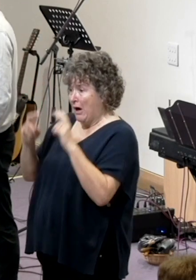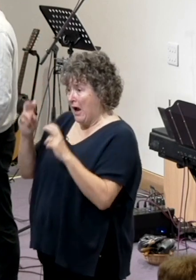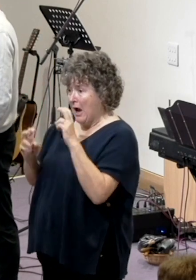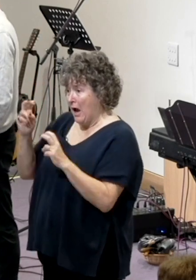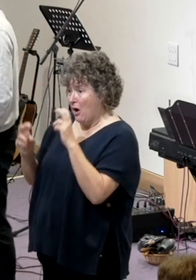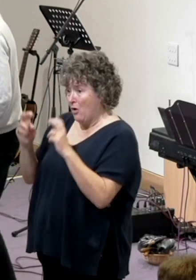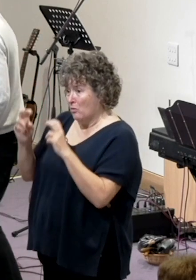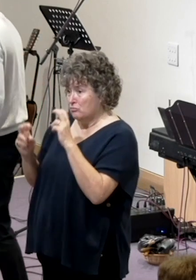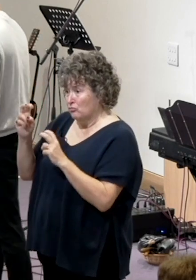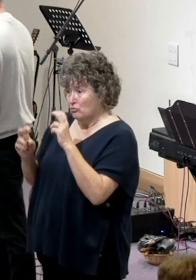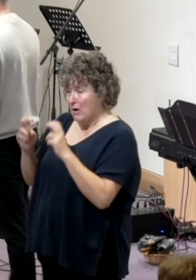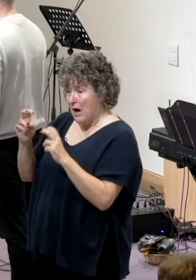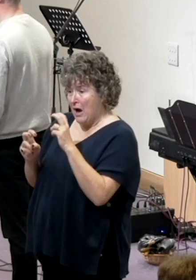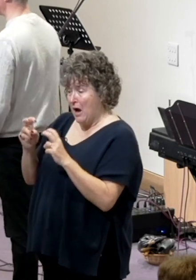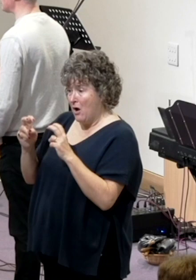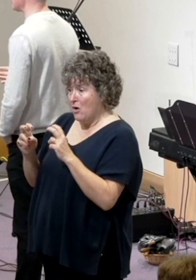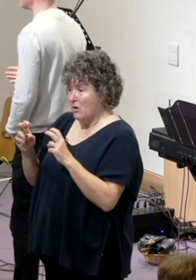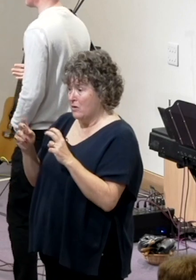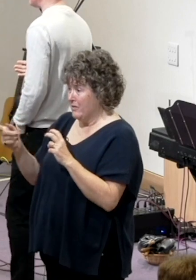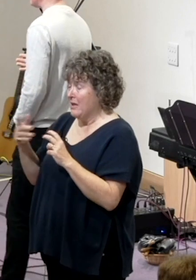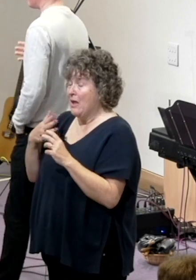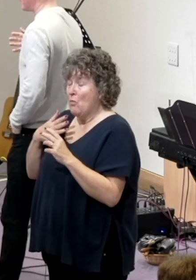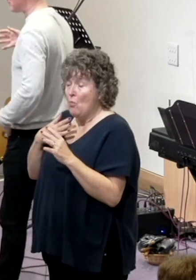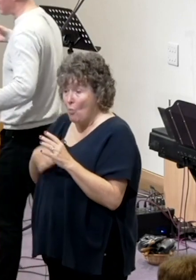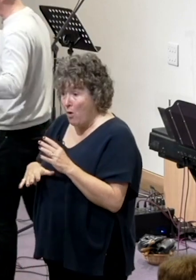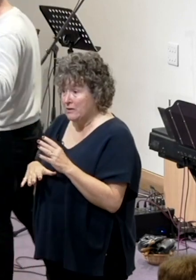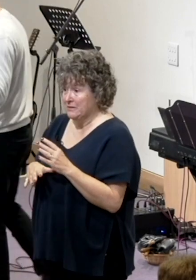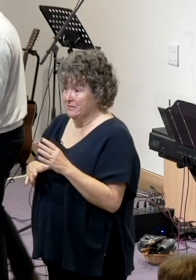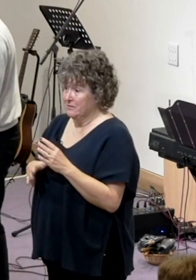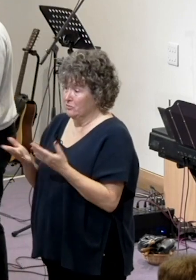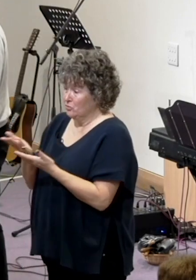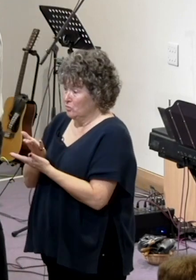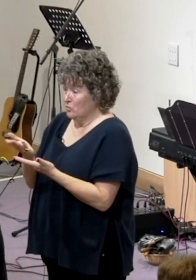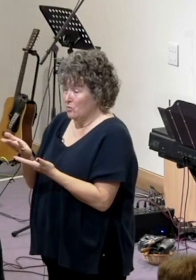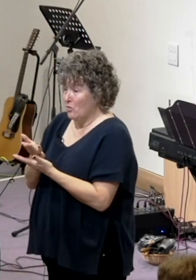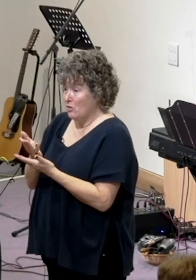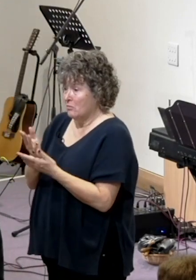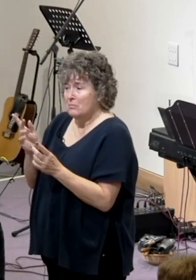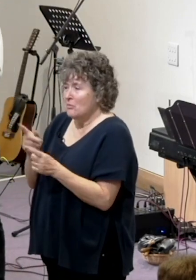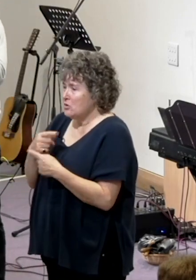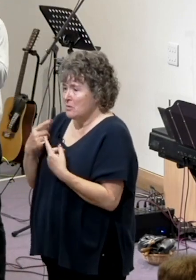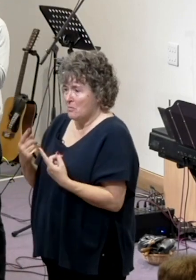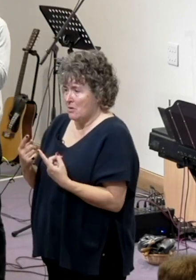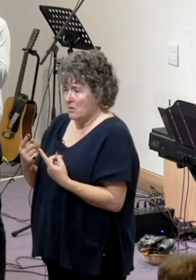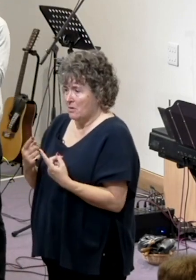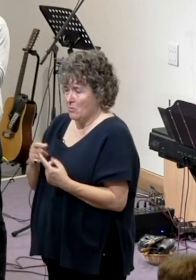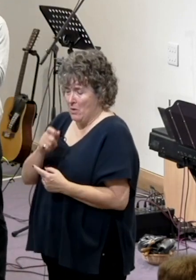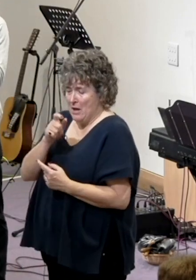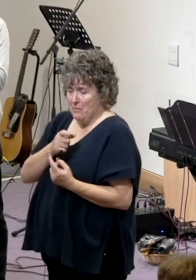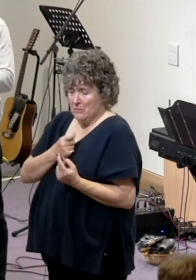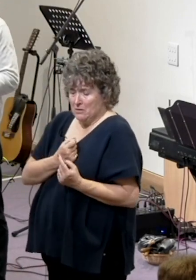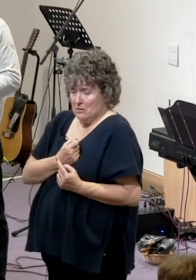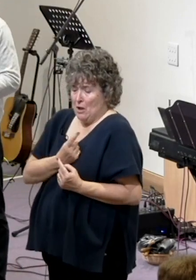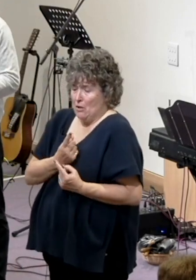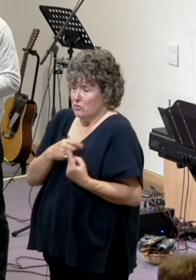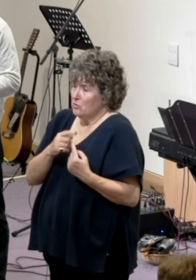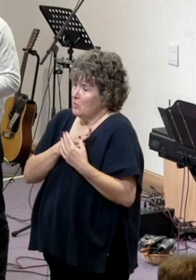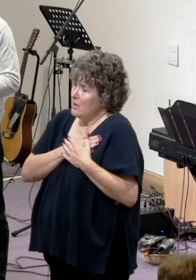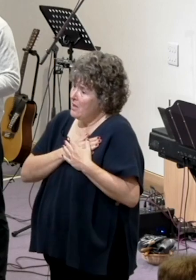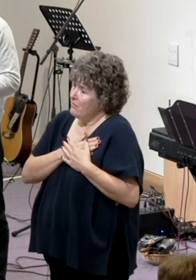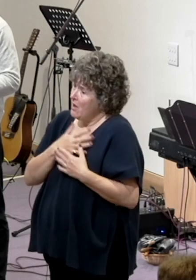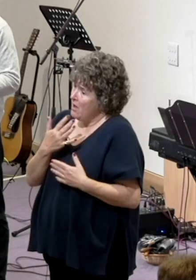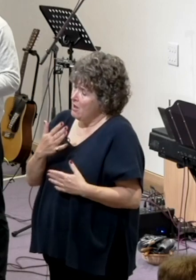row. Despite their best intentions, when someone close to us hurts us, it can be really hard to move on from